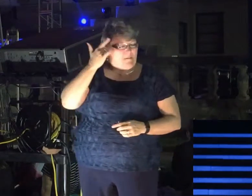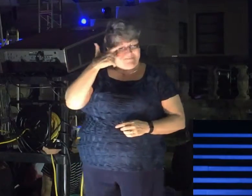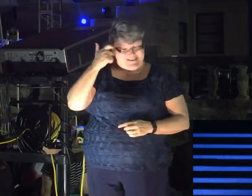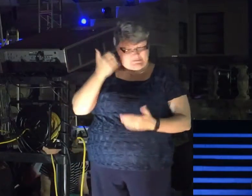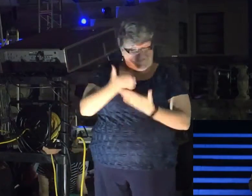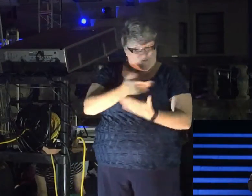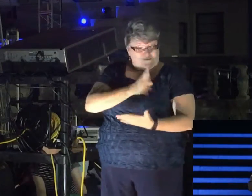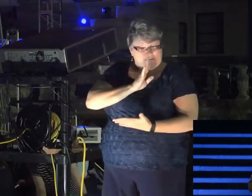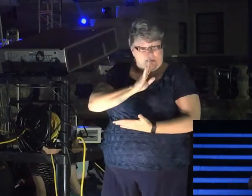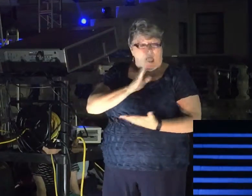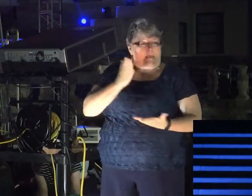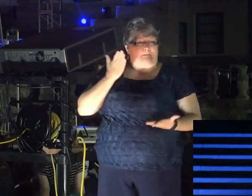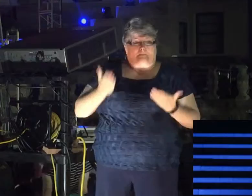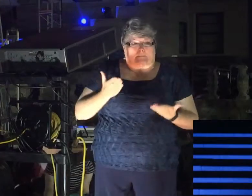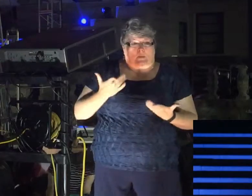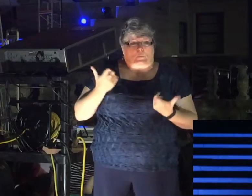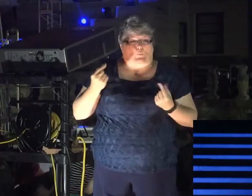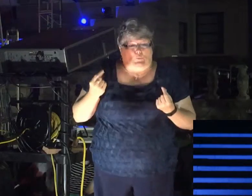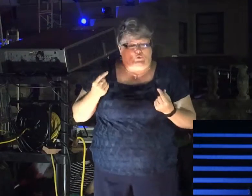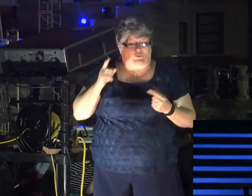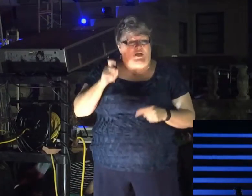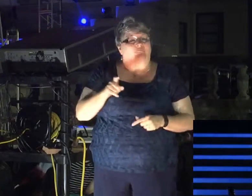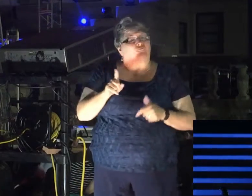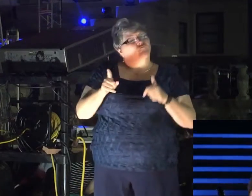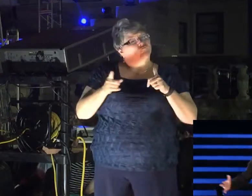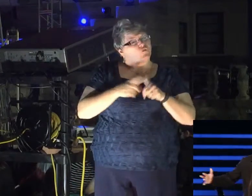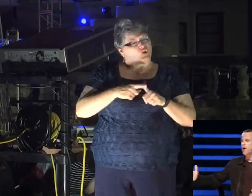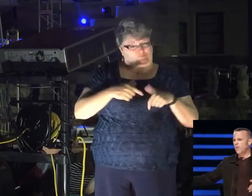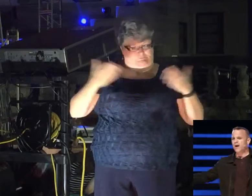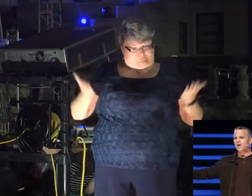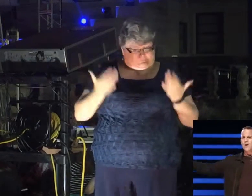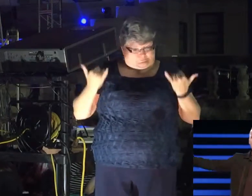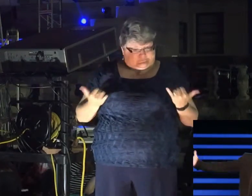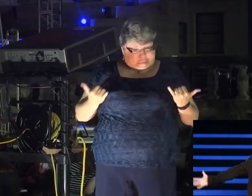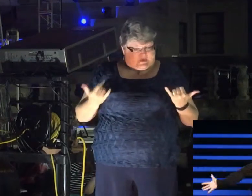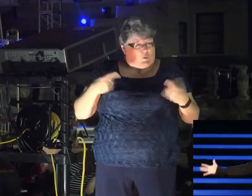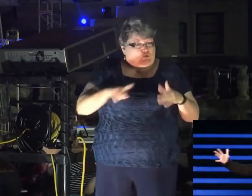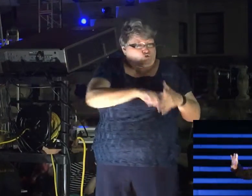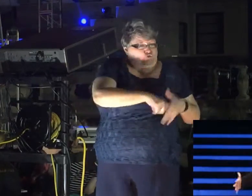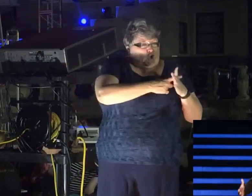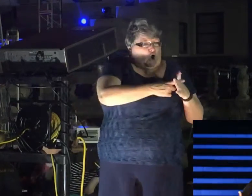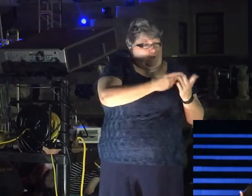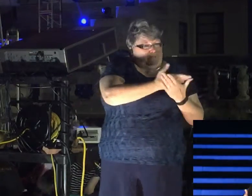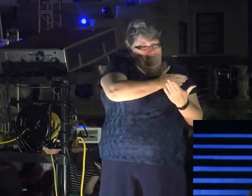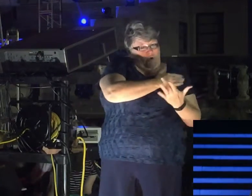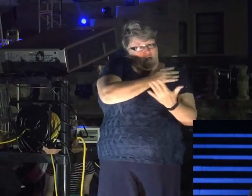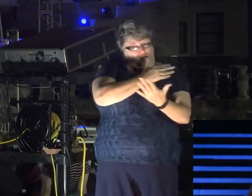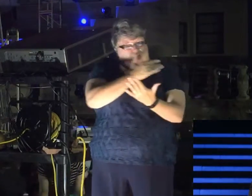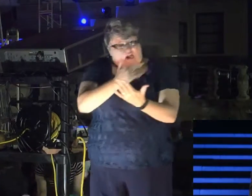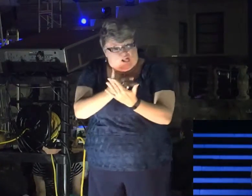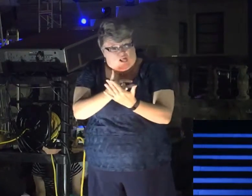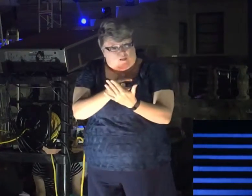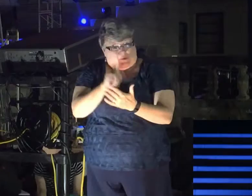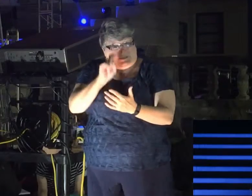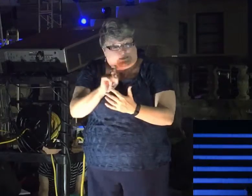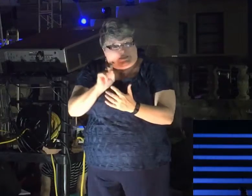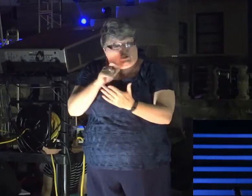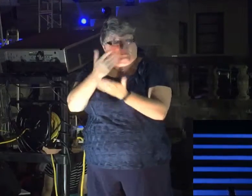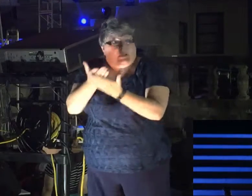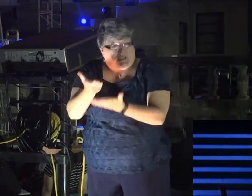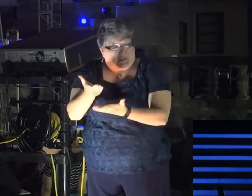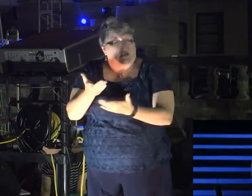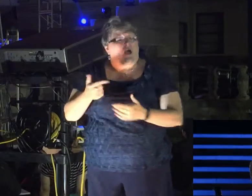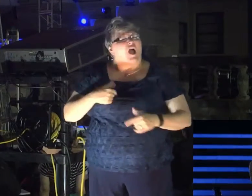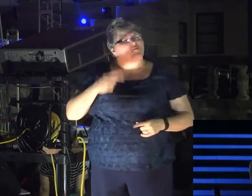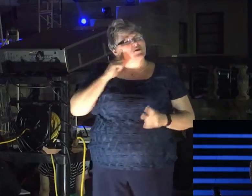there, because before we talk about where we should be, we need to talk about where we are. We got to talk about where we've started before we go and talk about